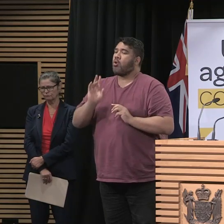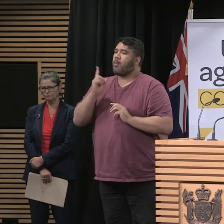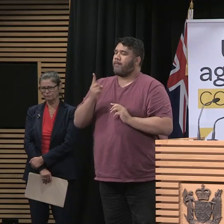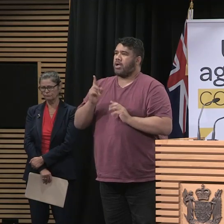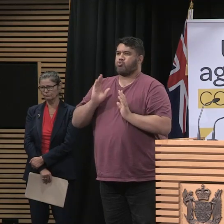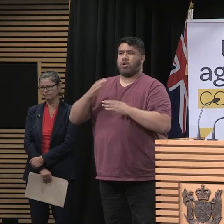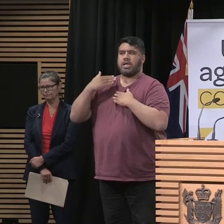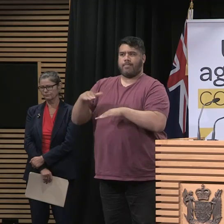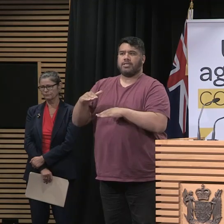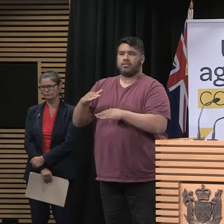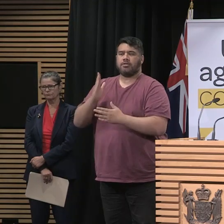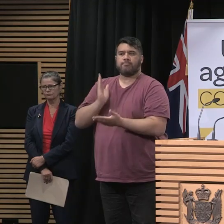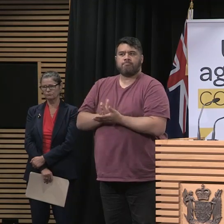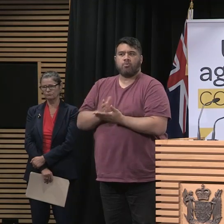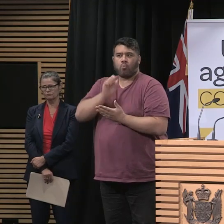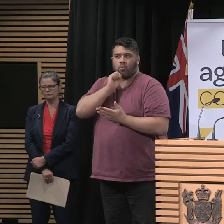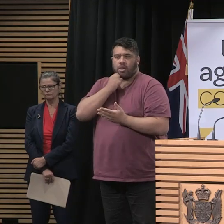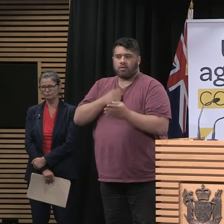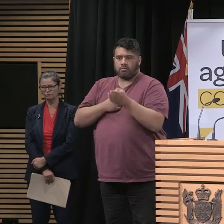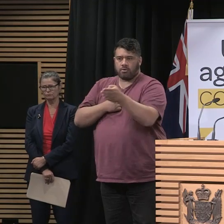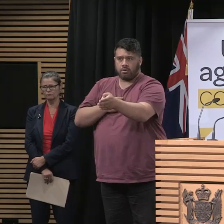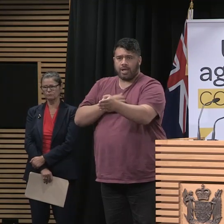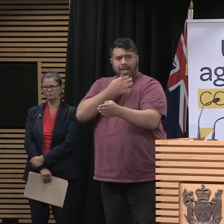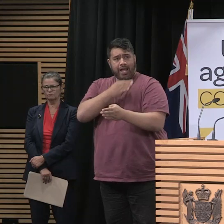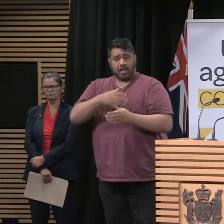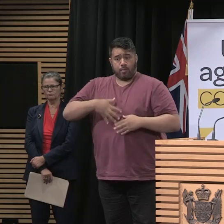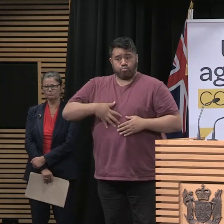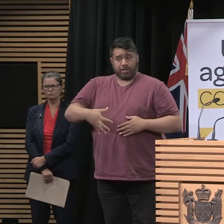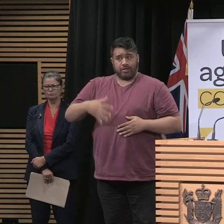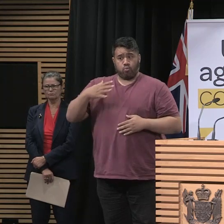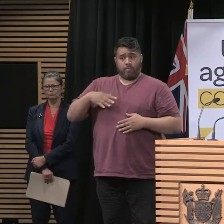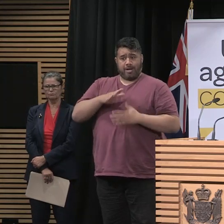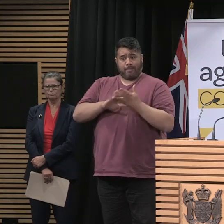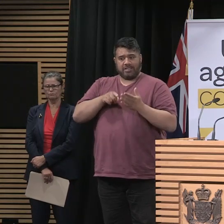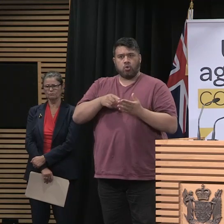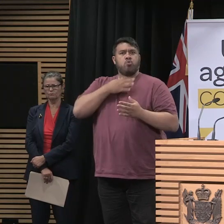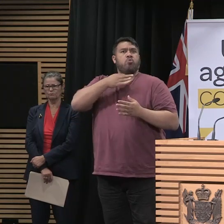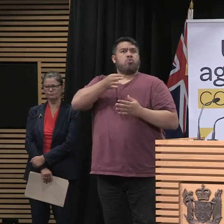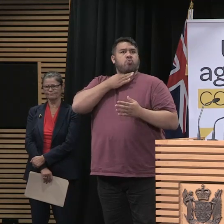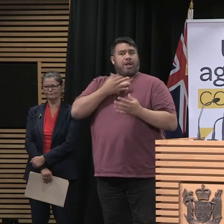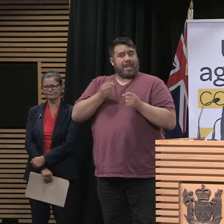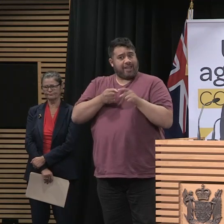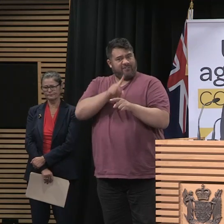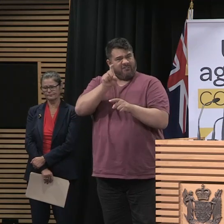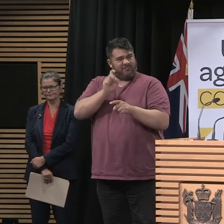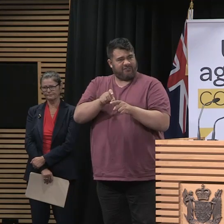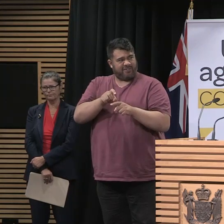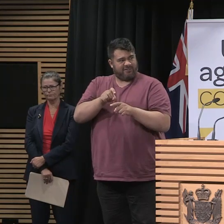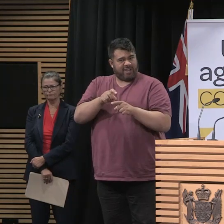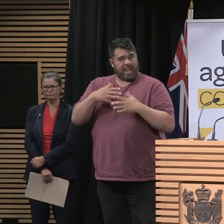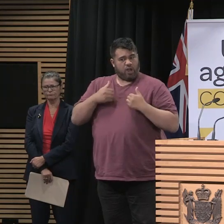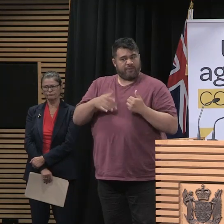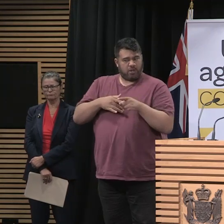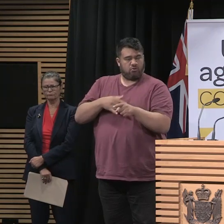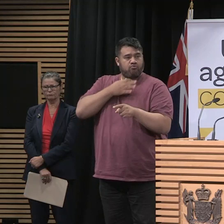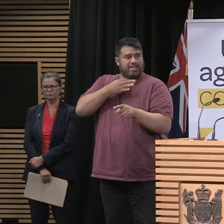restrictions on visitors. Are pregnant women considered high risk? And if so, what does that mean for pregnant healthcare